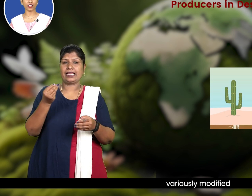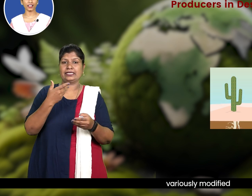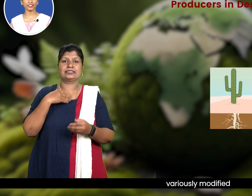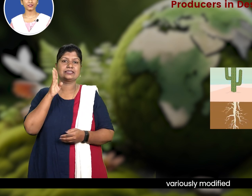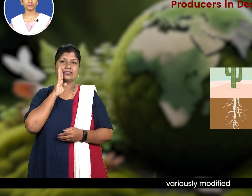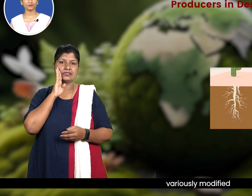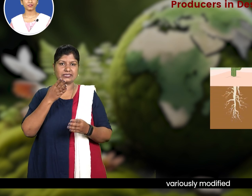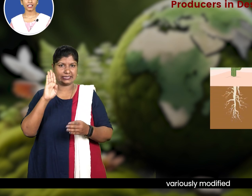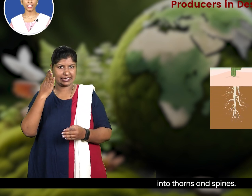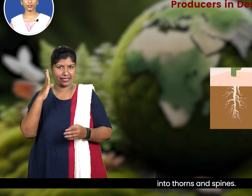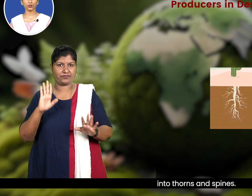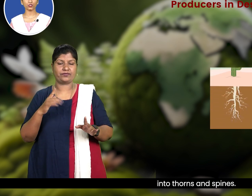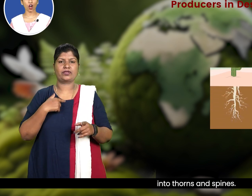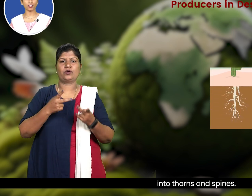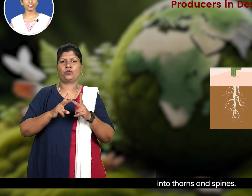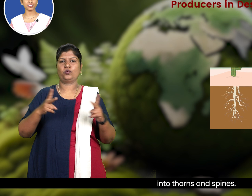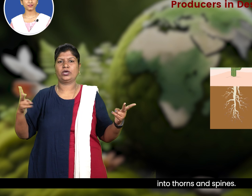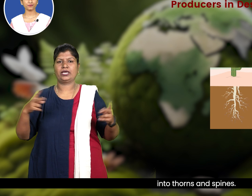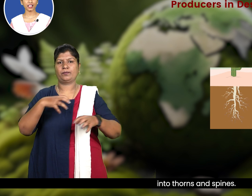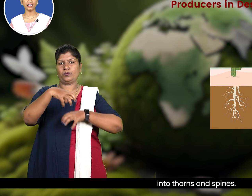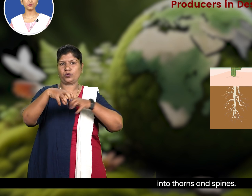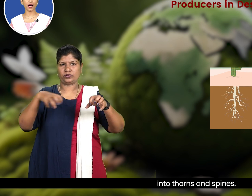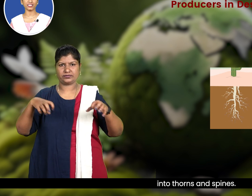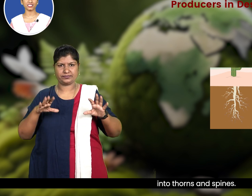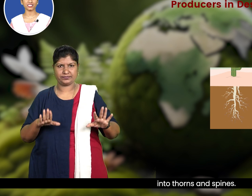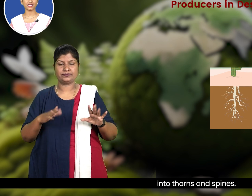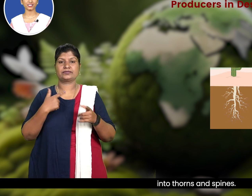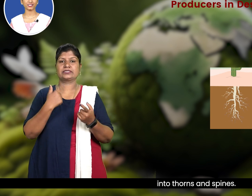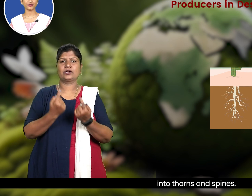modified into thorns and spines.